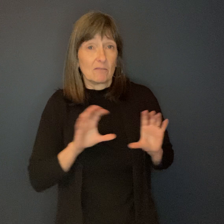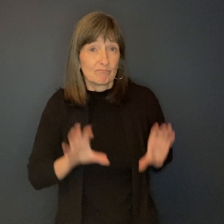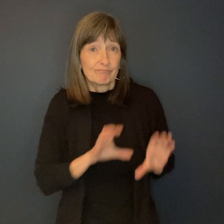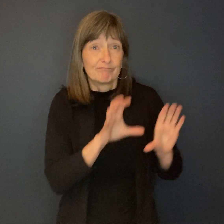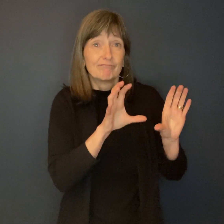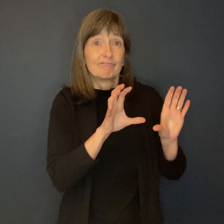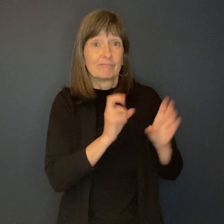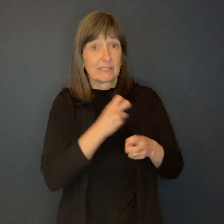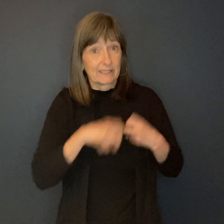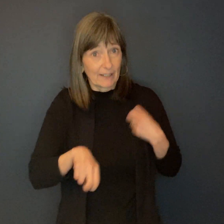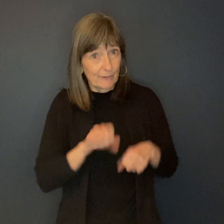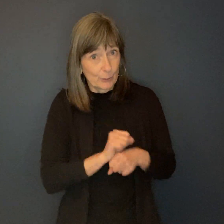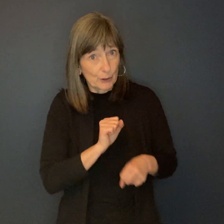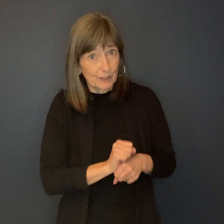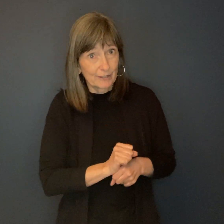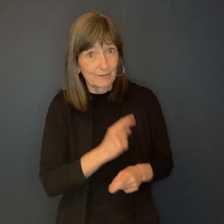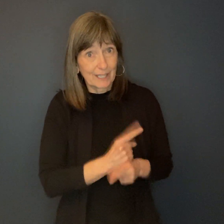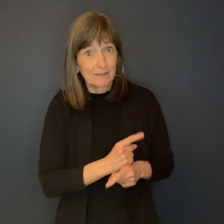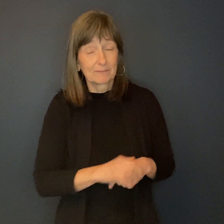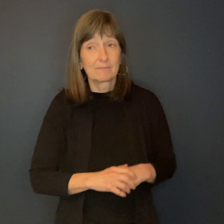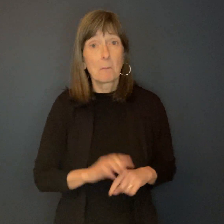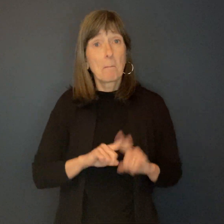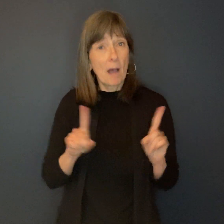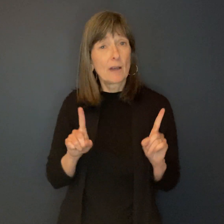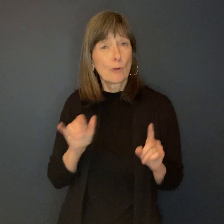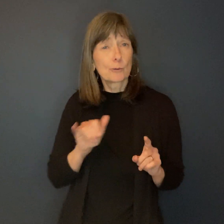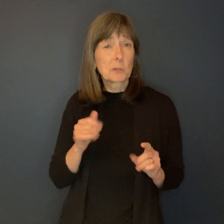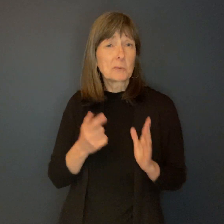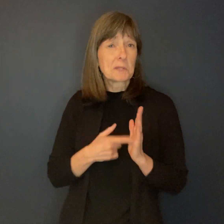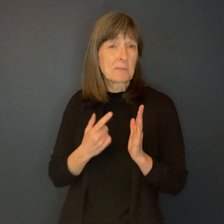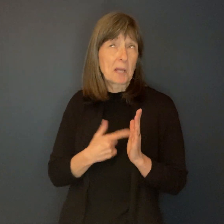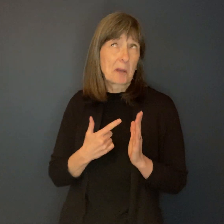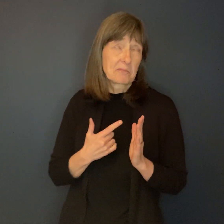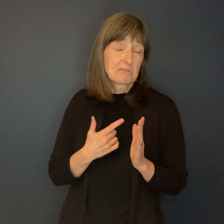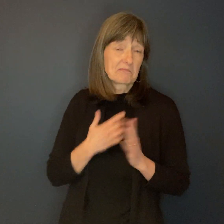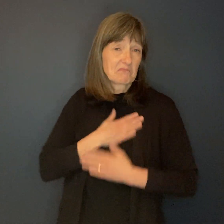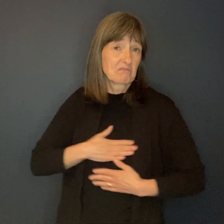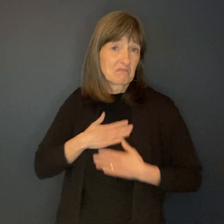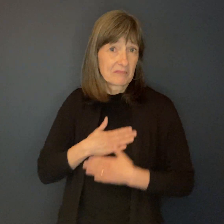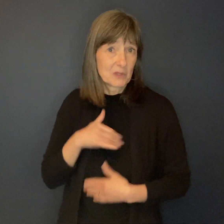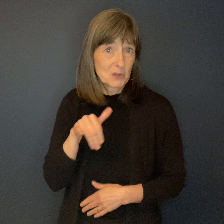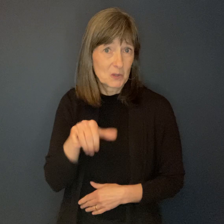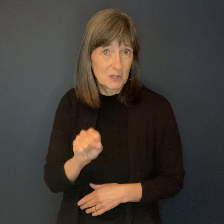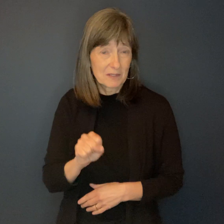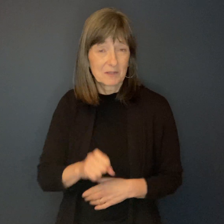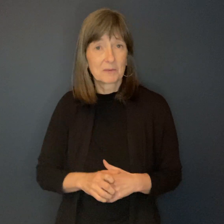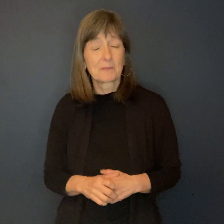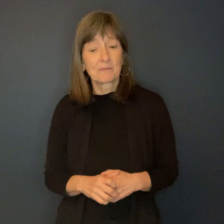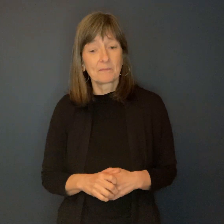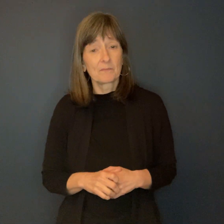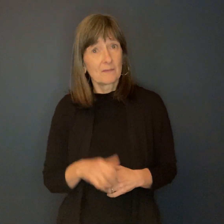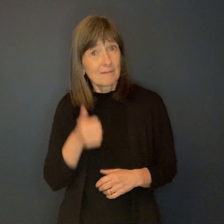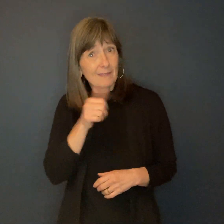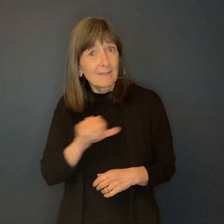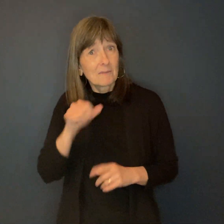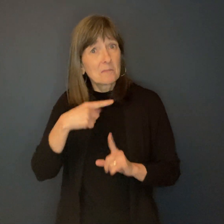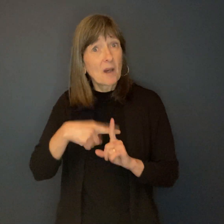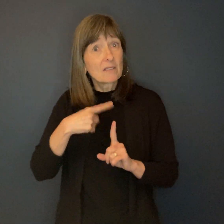rewarding and enjoyable most of the time, or at least at some times. Just wondering, do you have any positive experiences, fun